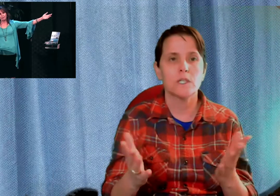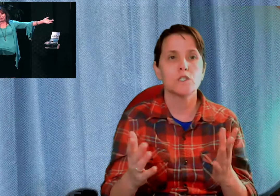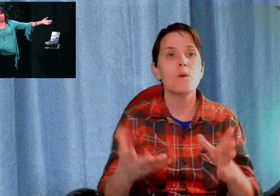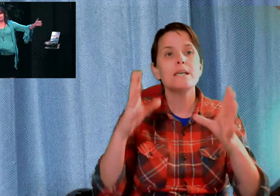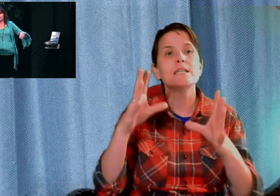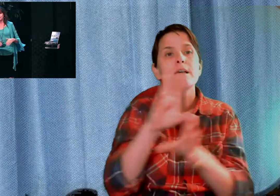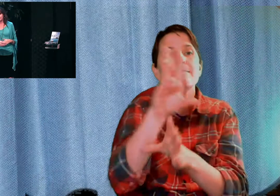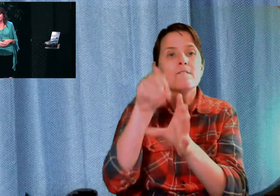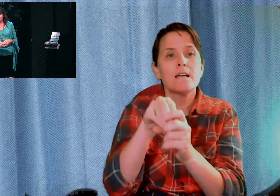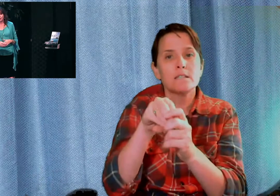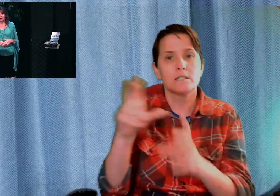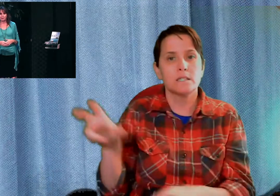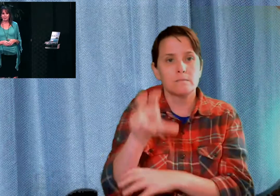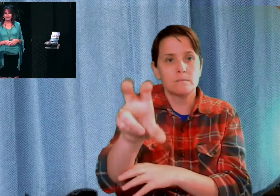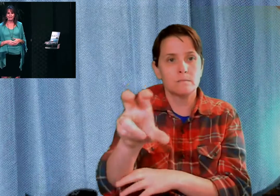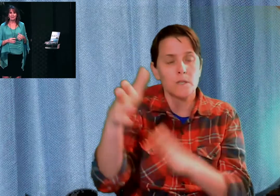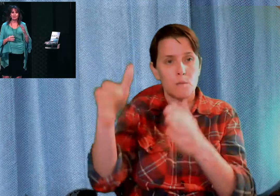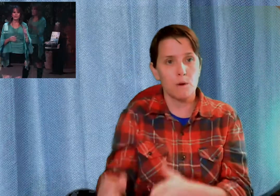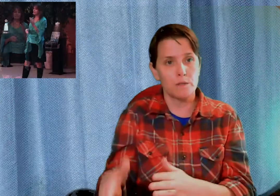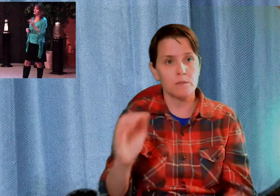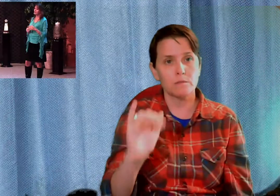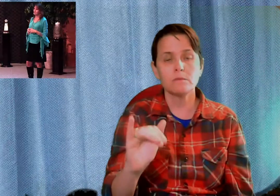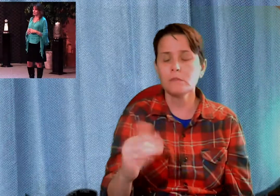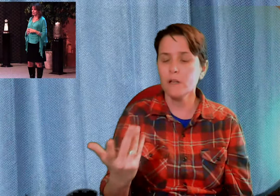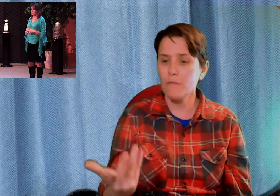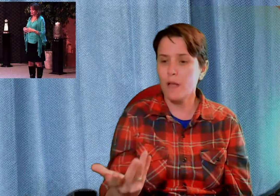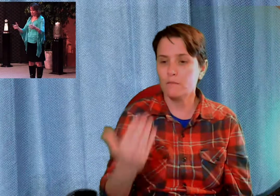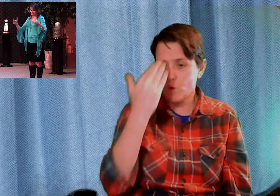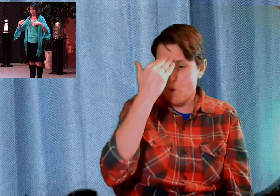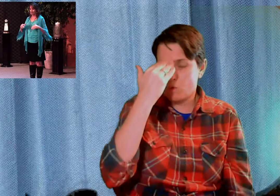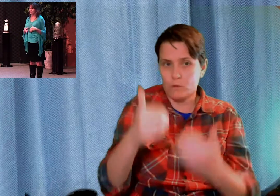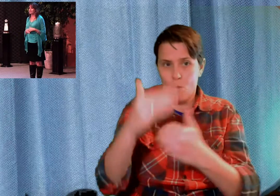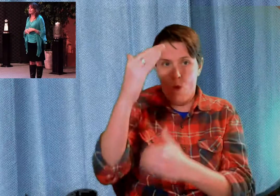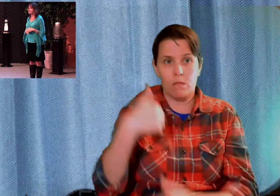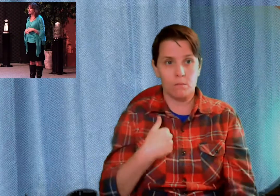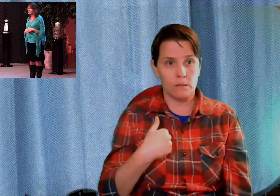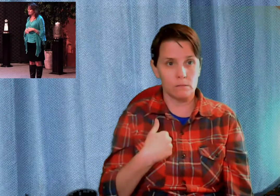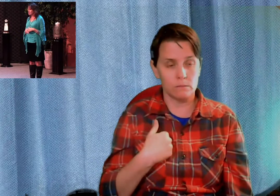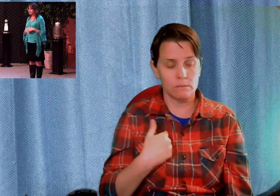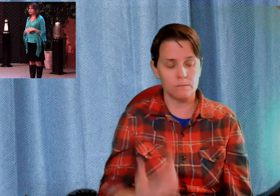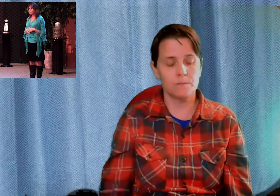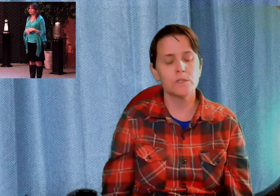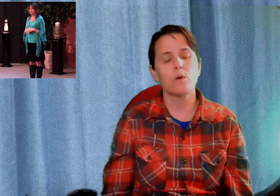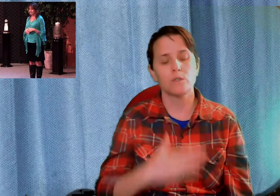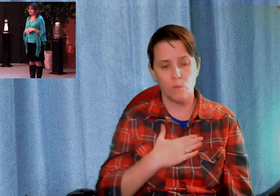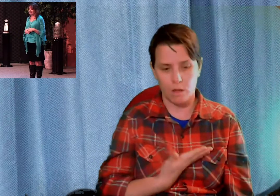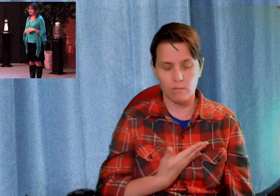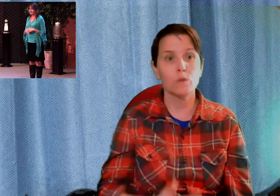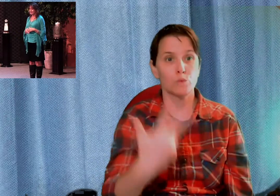him. Maybe, perhaps, right? He's willing to do something different. So he brings the goats in. There's 3 of